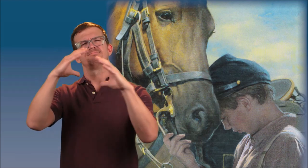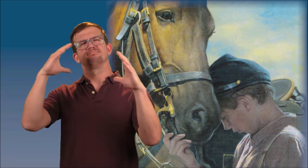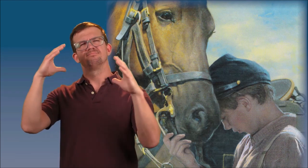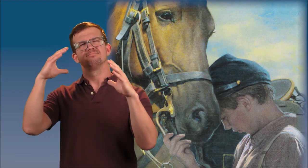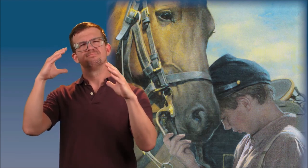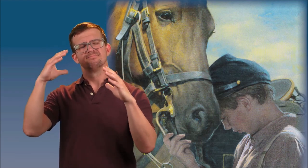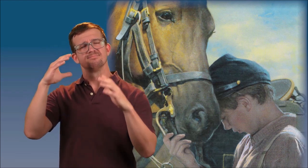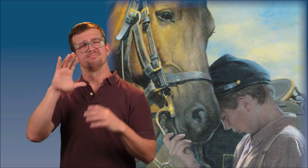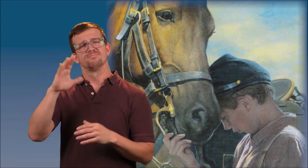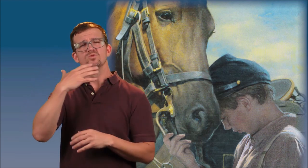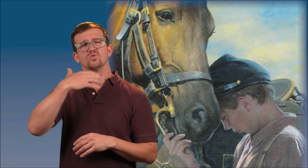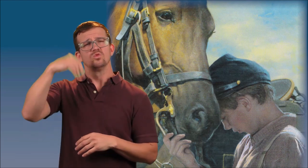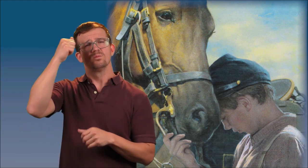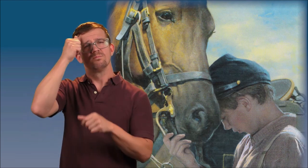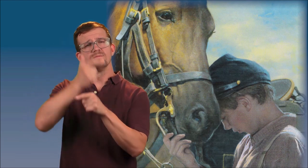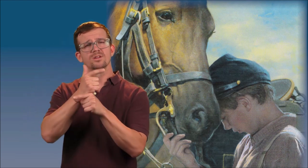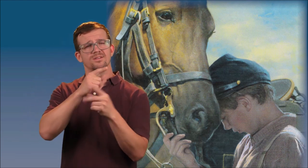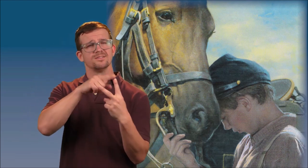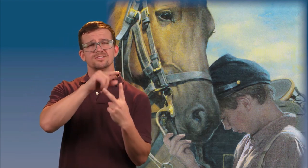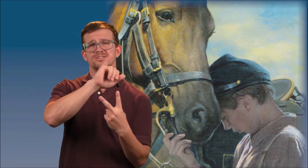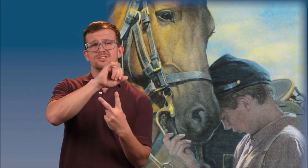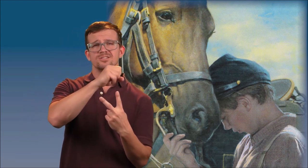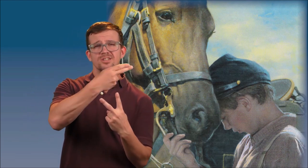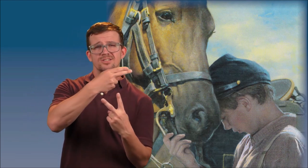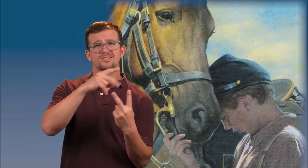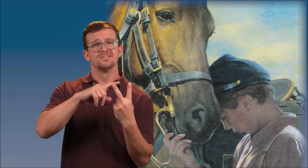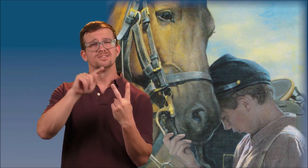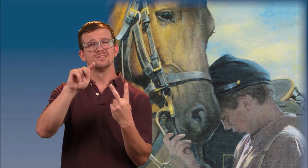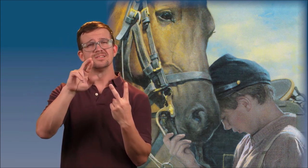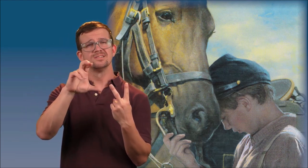I wish you could tell me what it's like to be in battle.